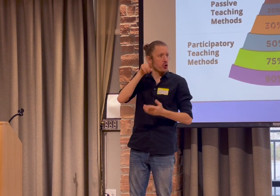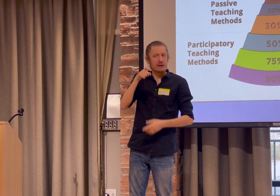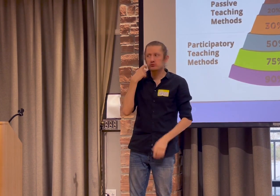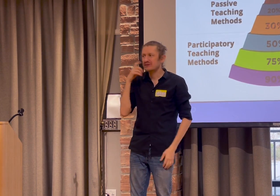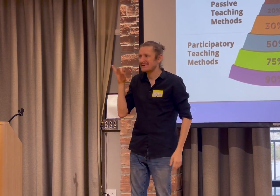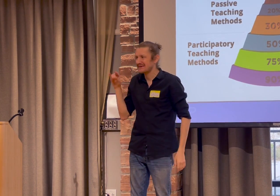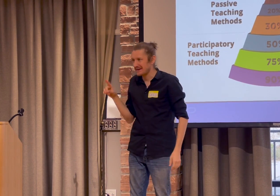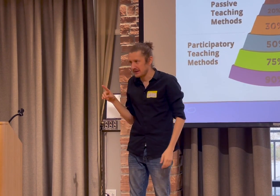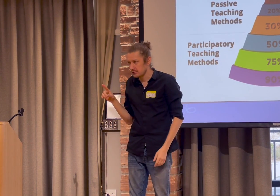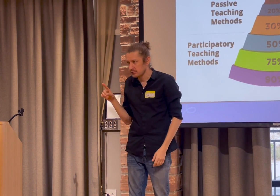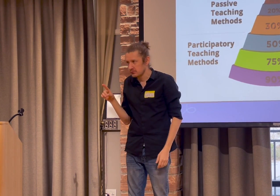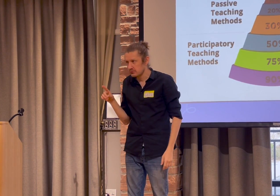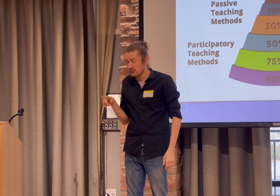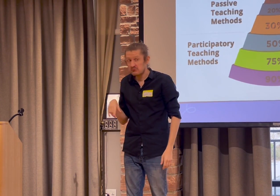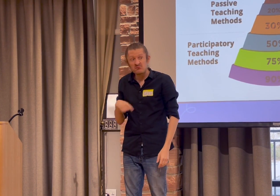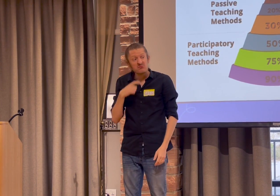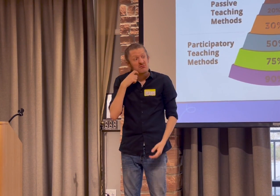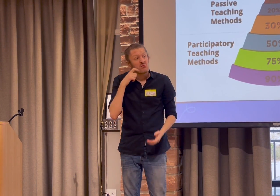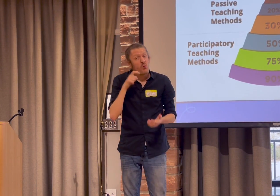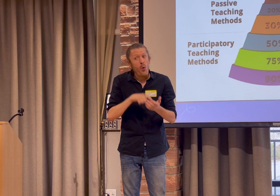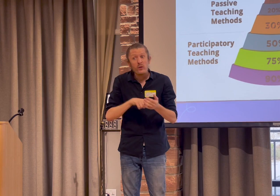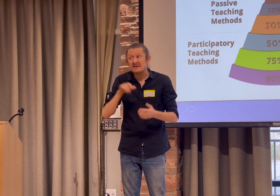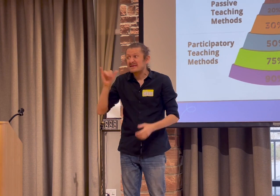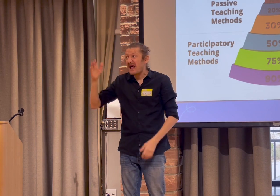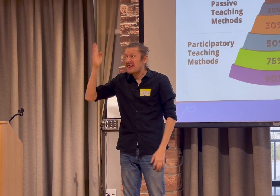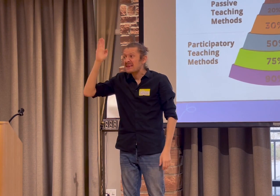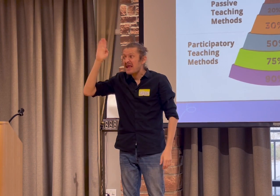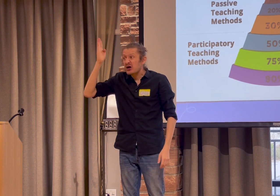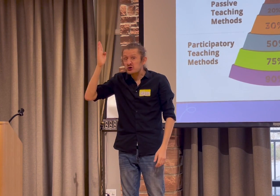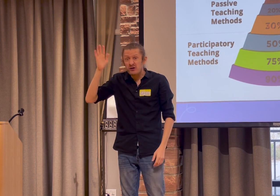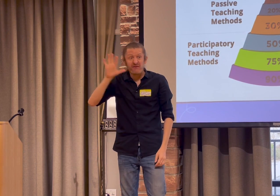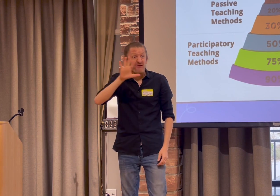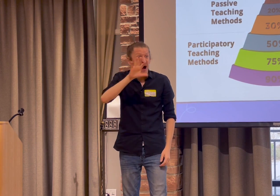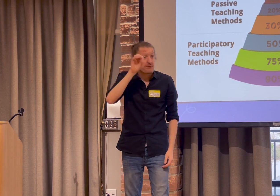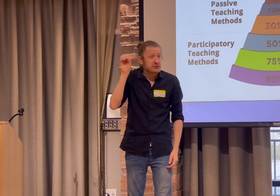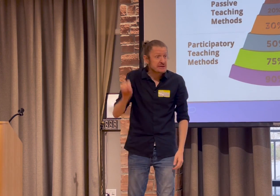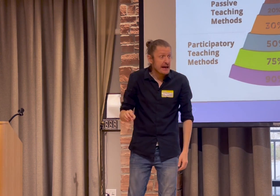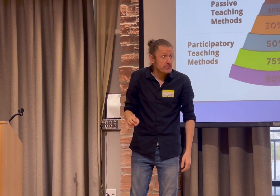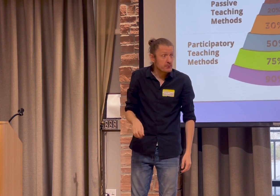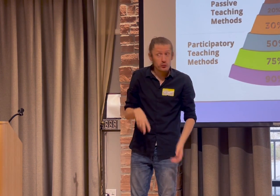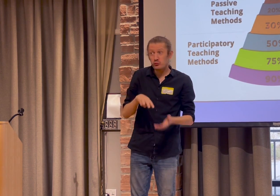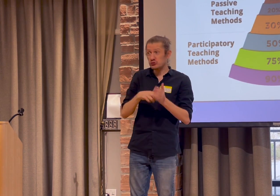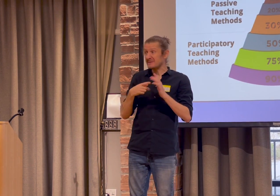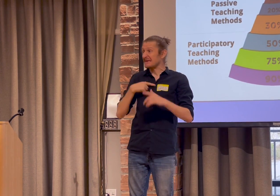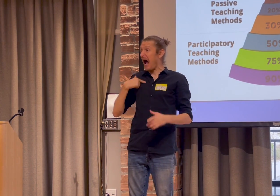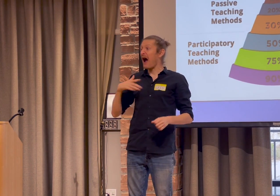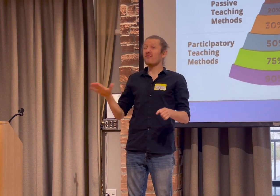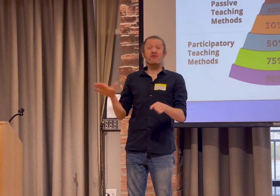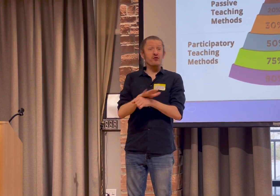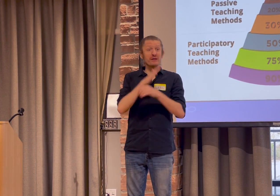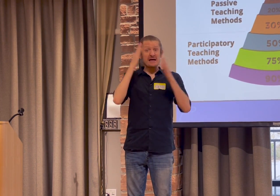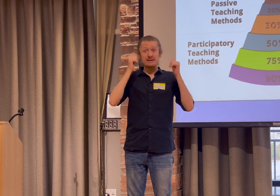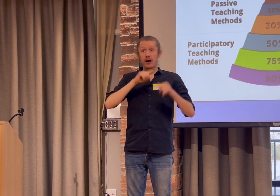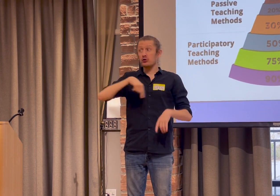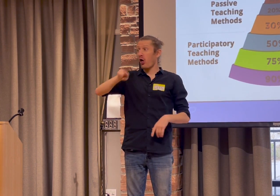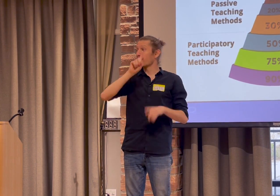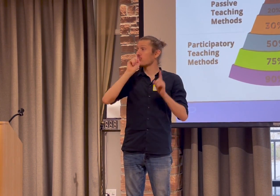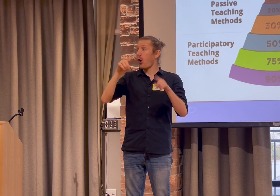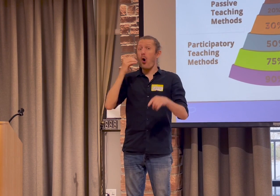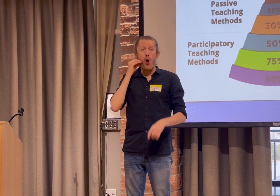This talks about when you learn something, how much do you retain of what you just did? If you're just